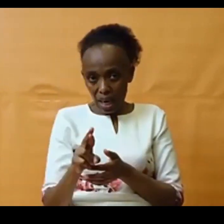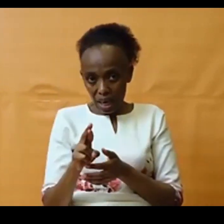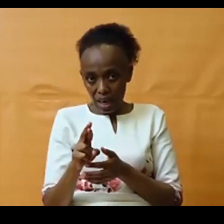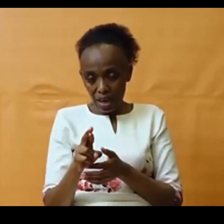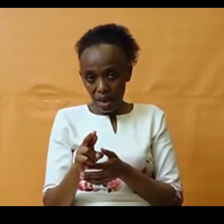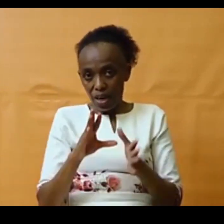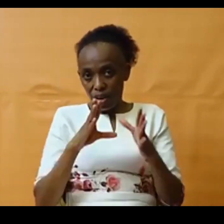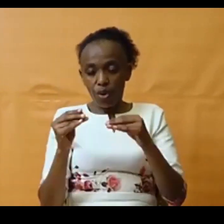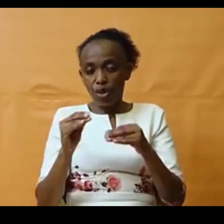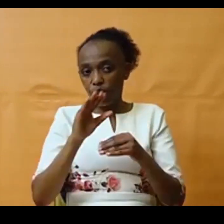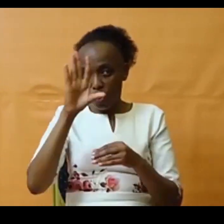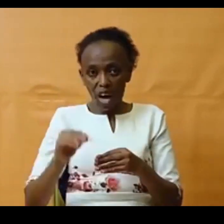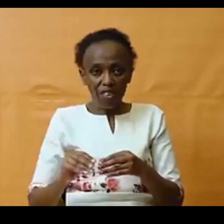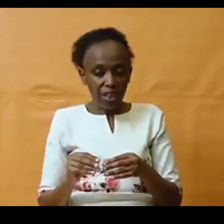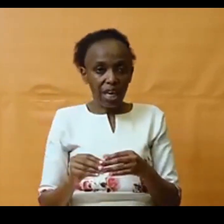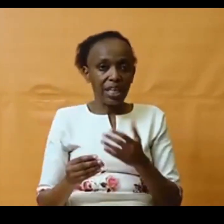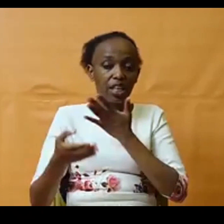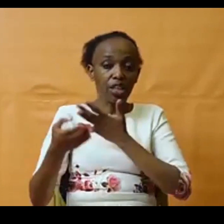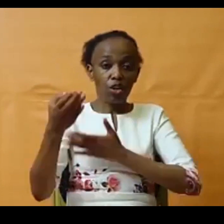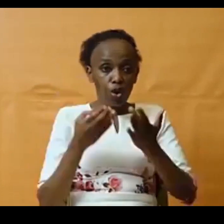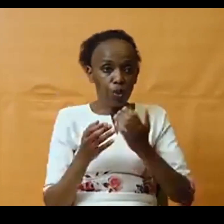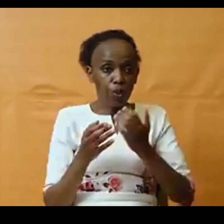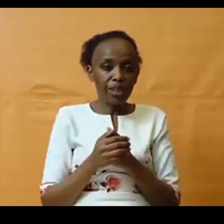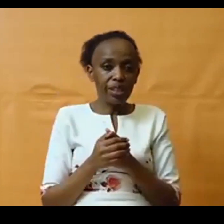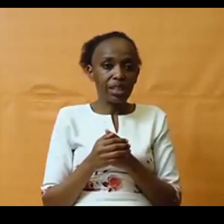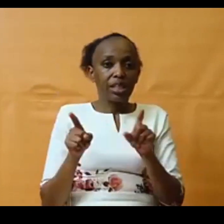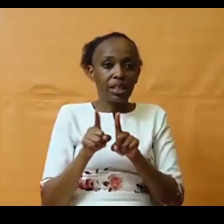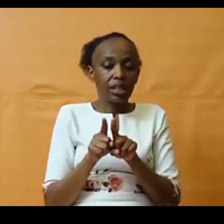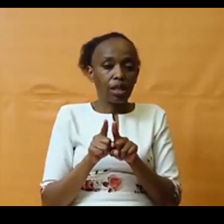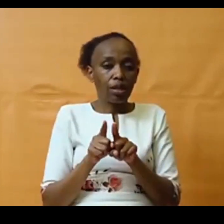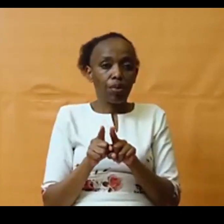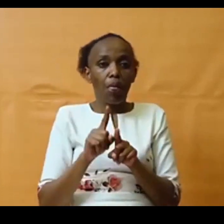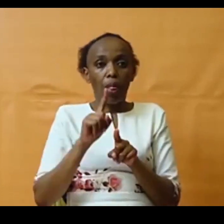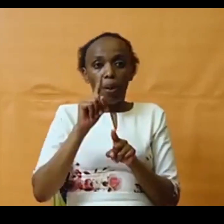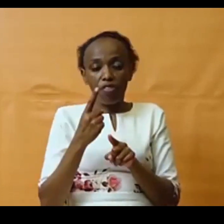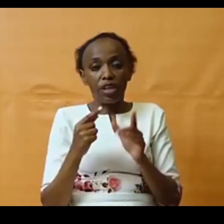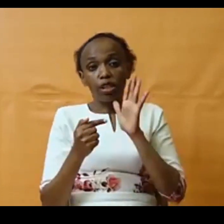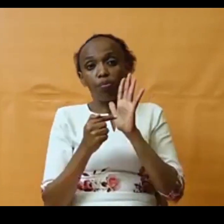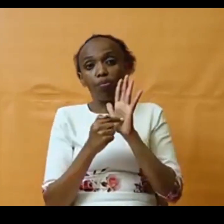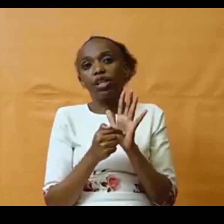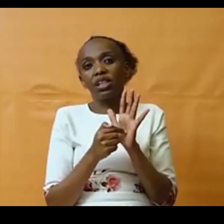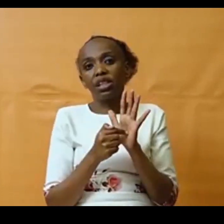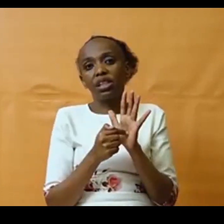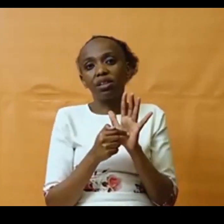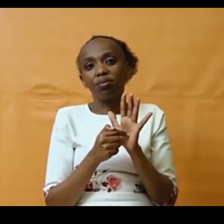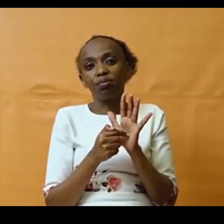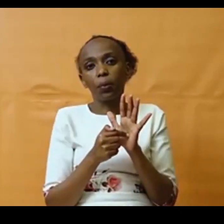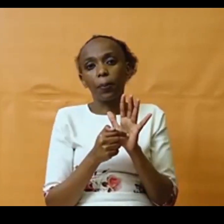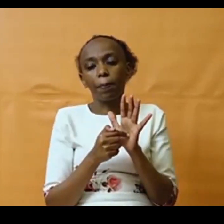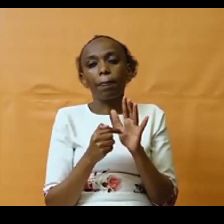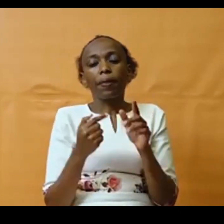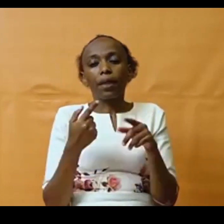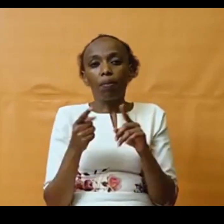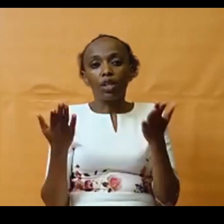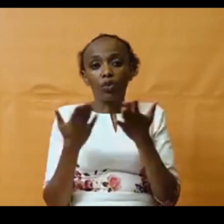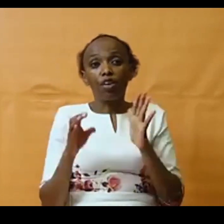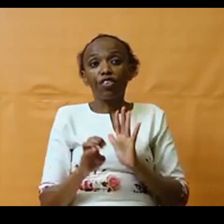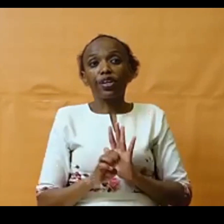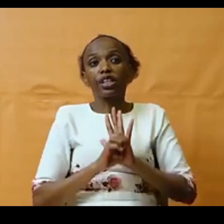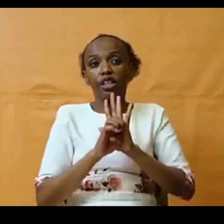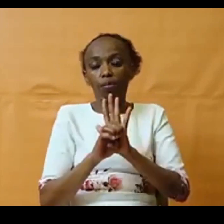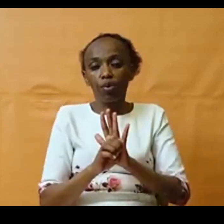African economies. My firm was the first to point that out. But where, for example, does